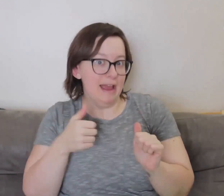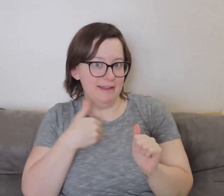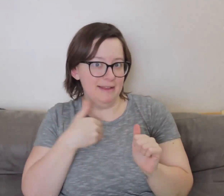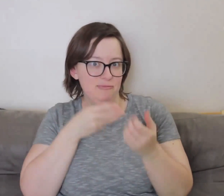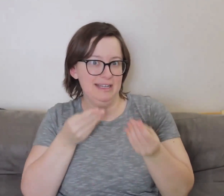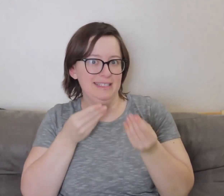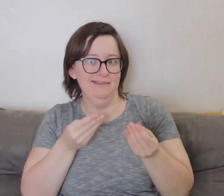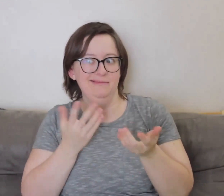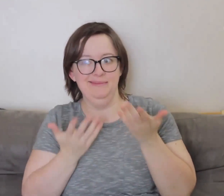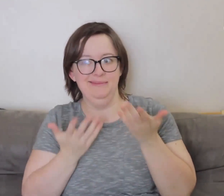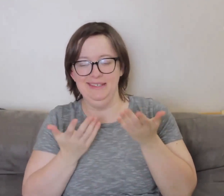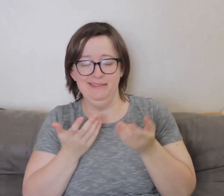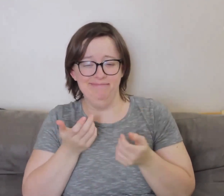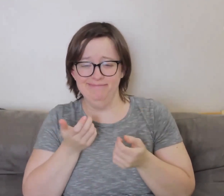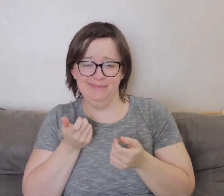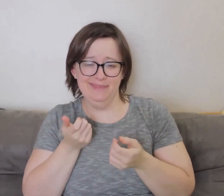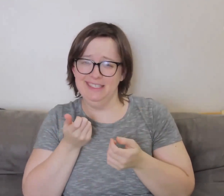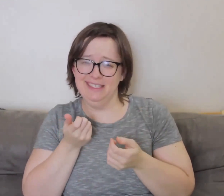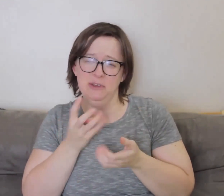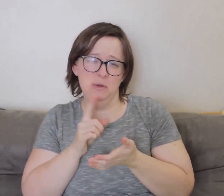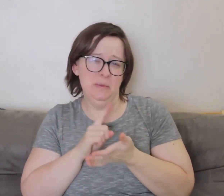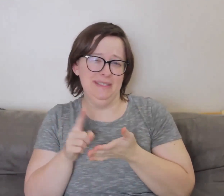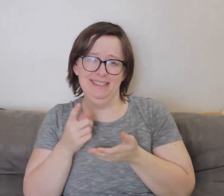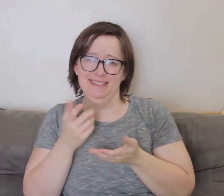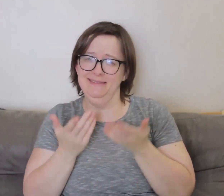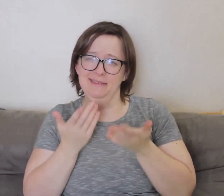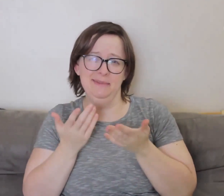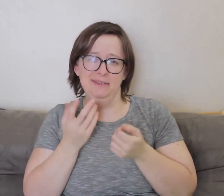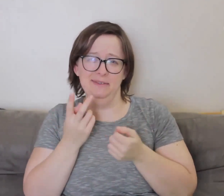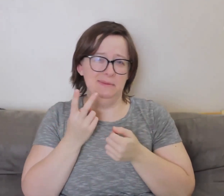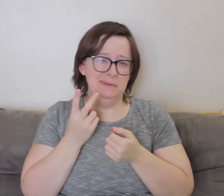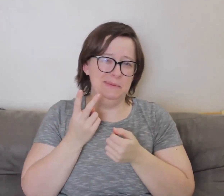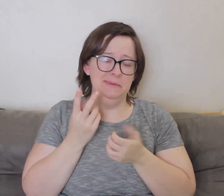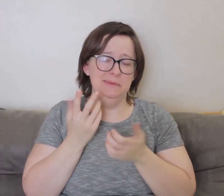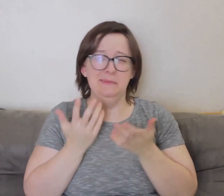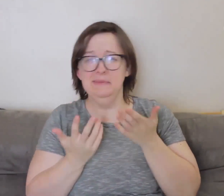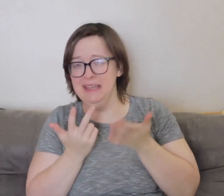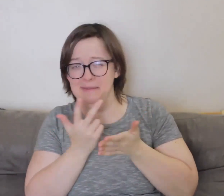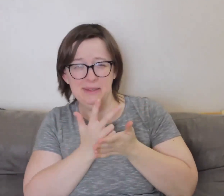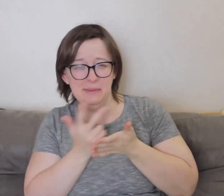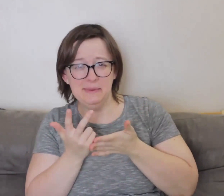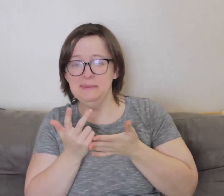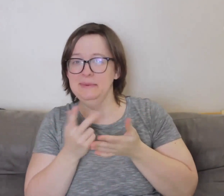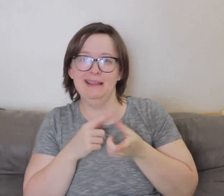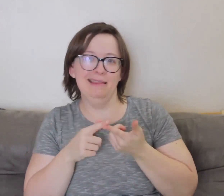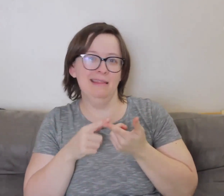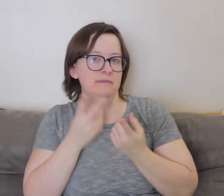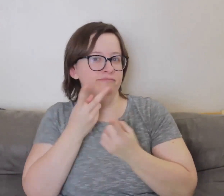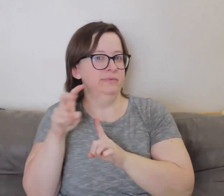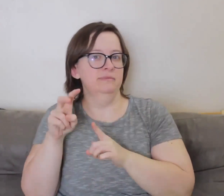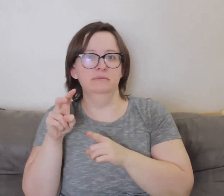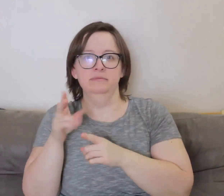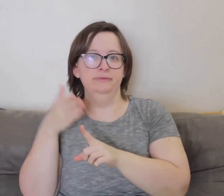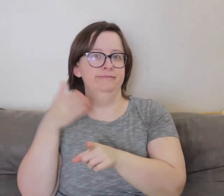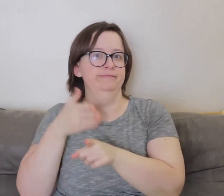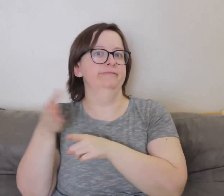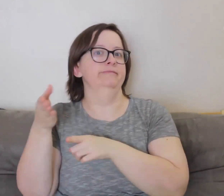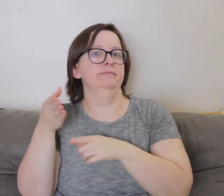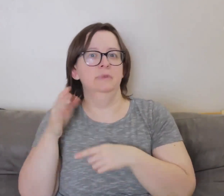before with my firstborn, my son. Um, We did try to breastfeed when they